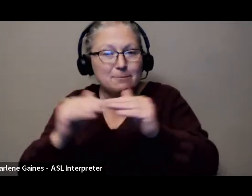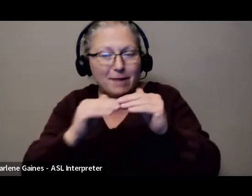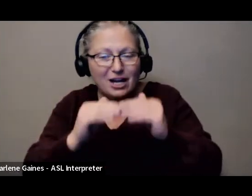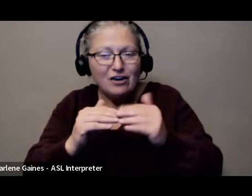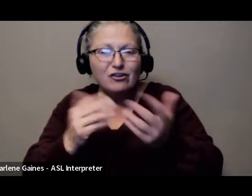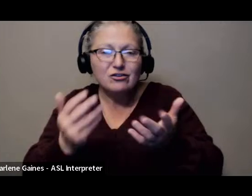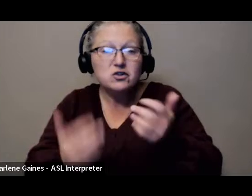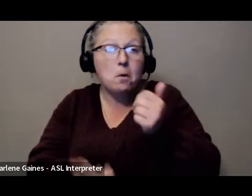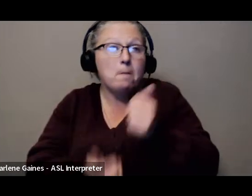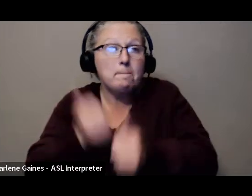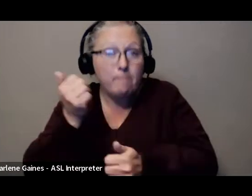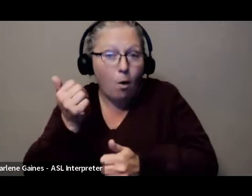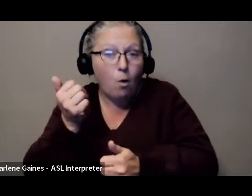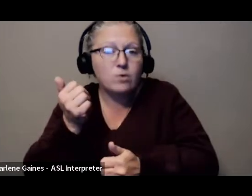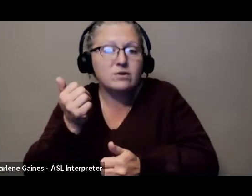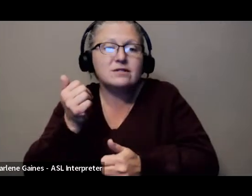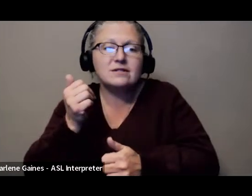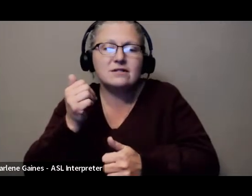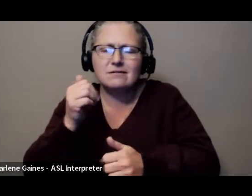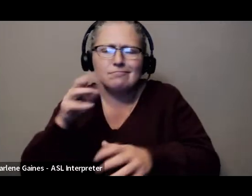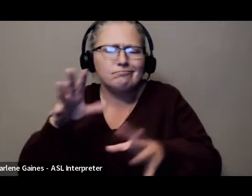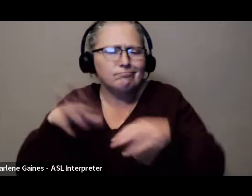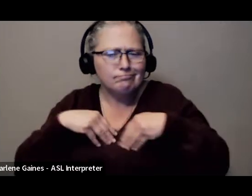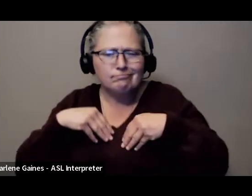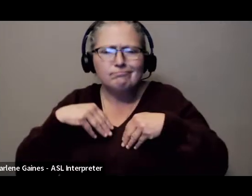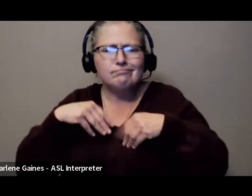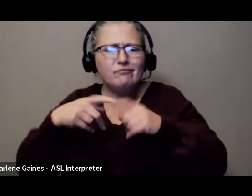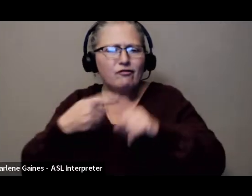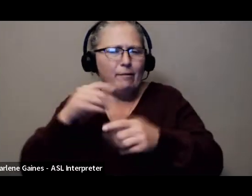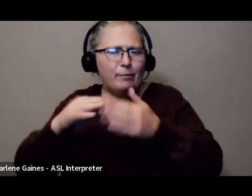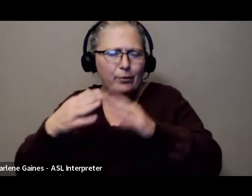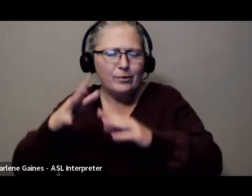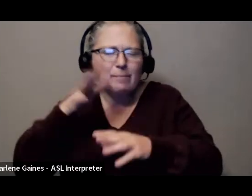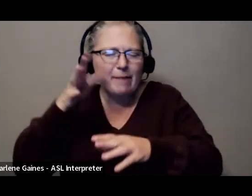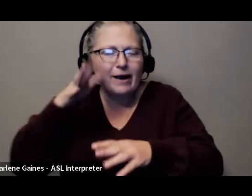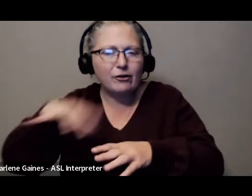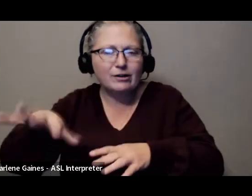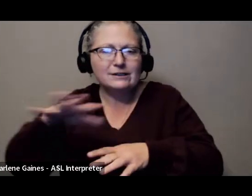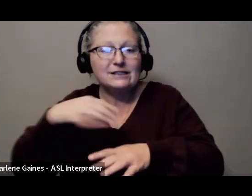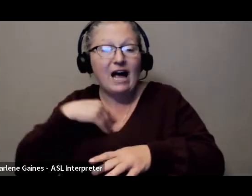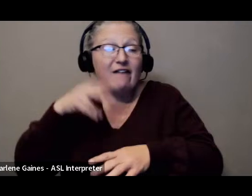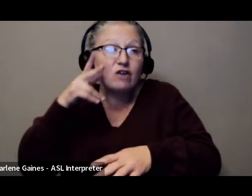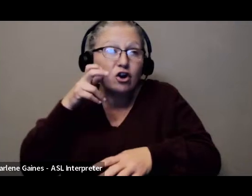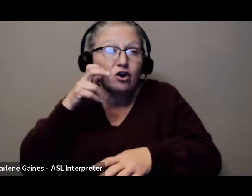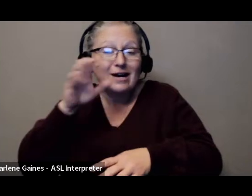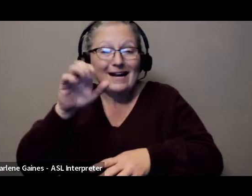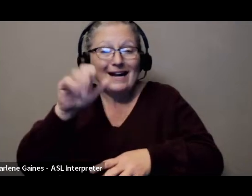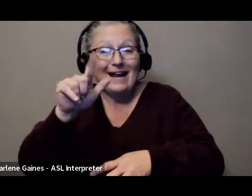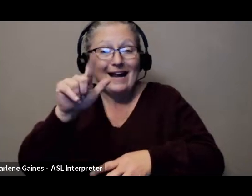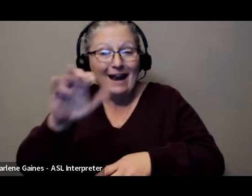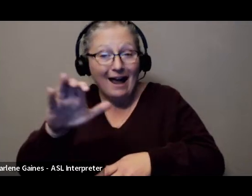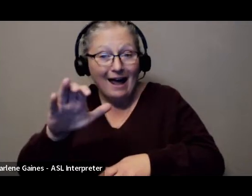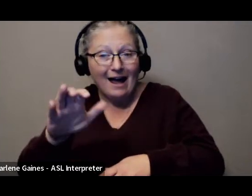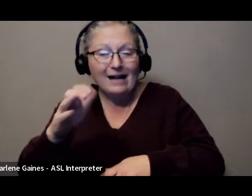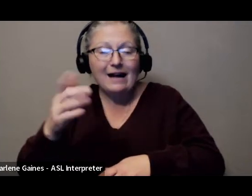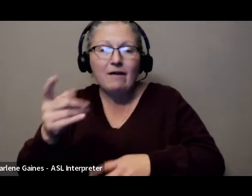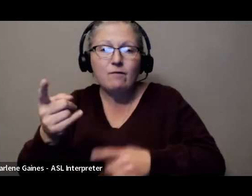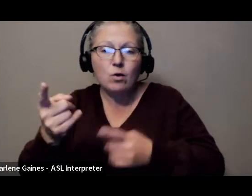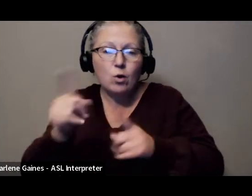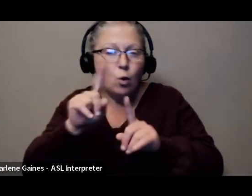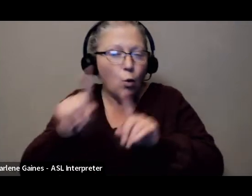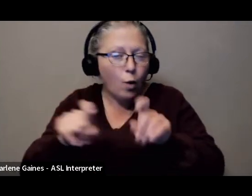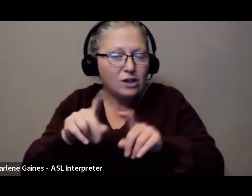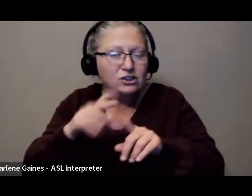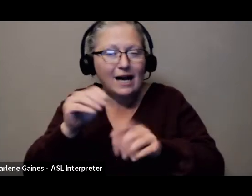So for the most part, it has been well received. I've heard that at the ELACs, there have been some questions and